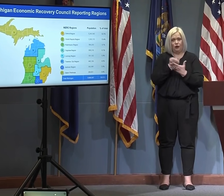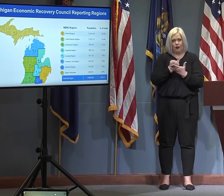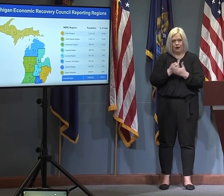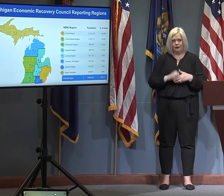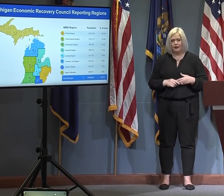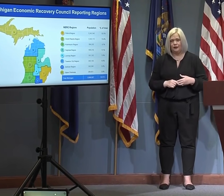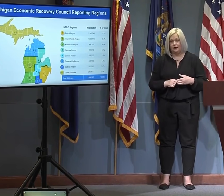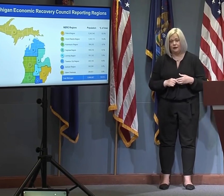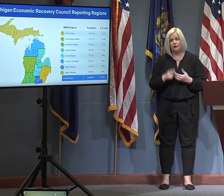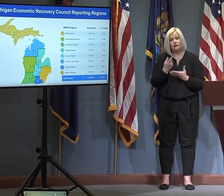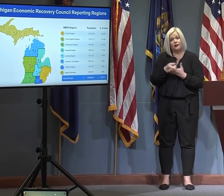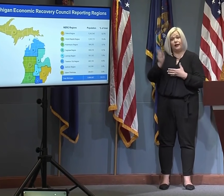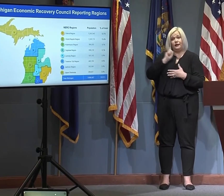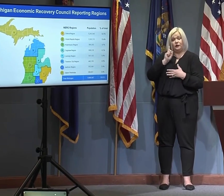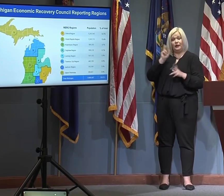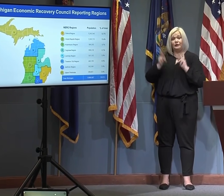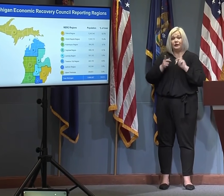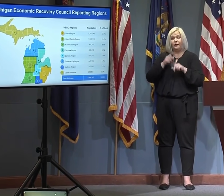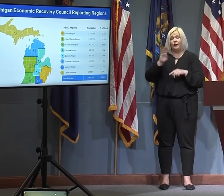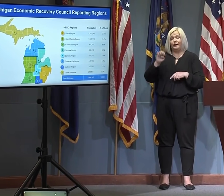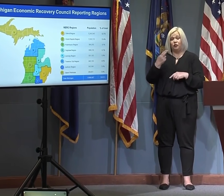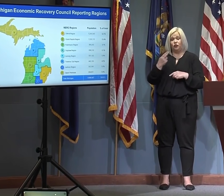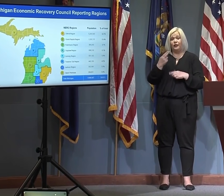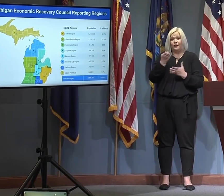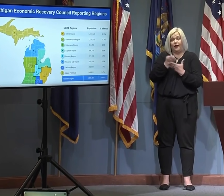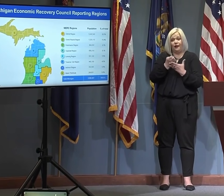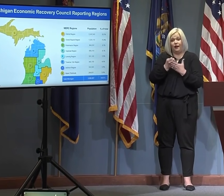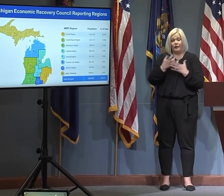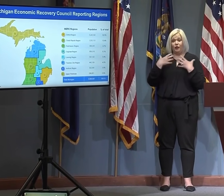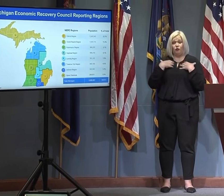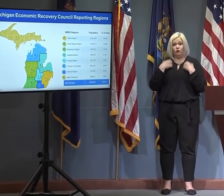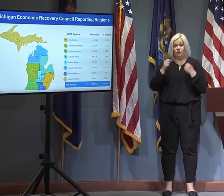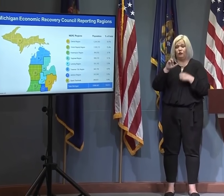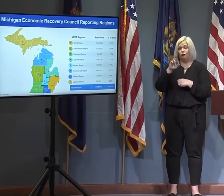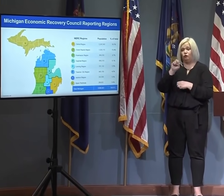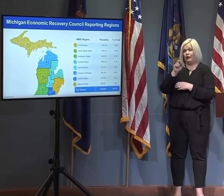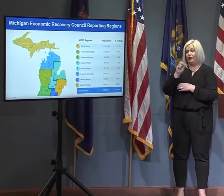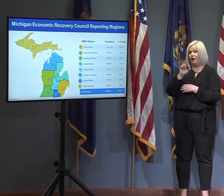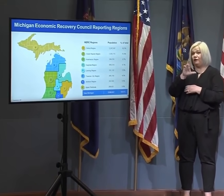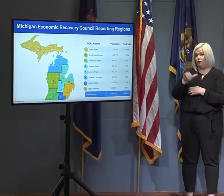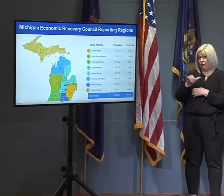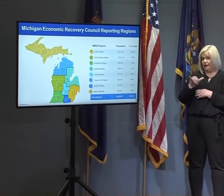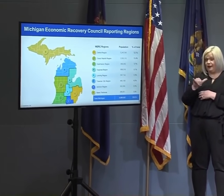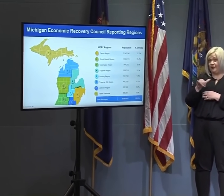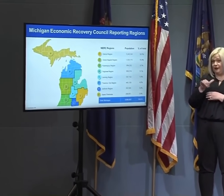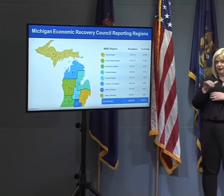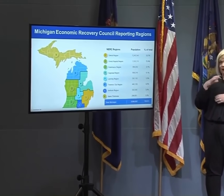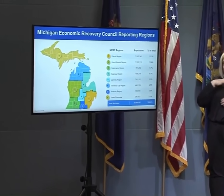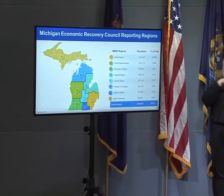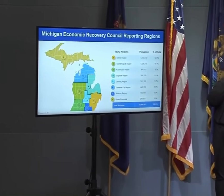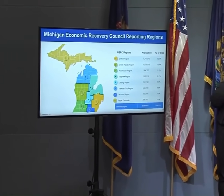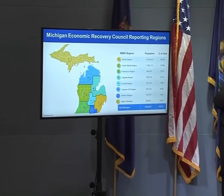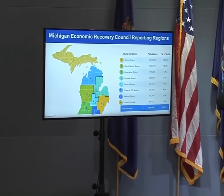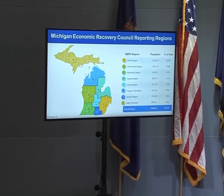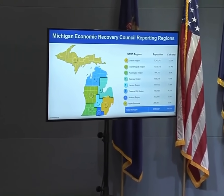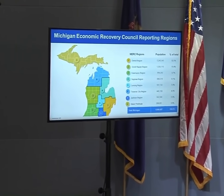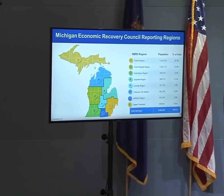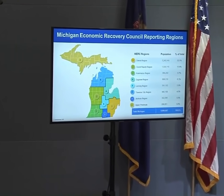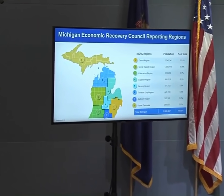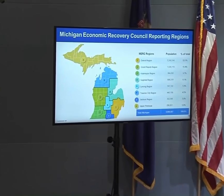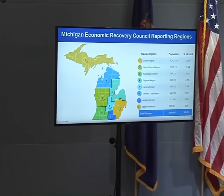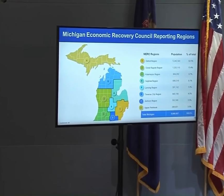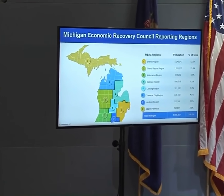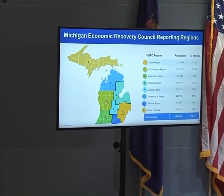Last week, members of the Michigan Economic Recovery Council joined me, and they discussed the 8 regions that they divided our state